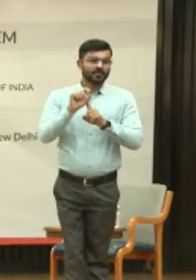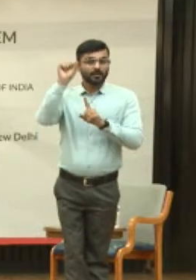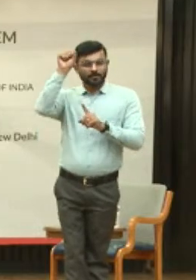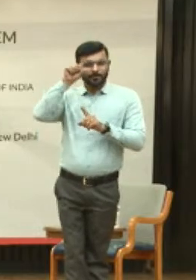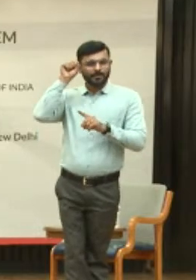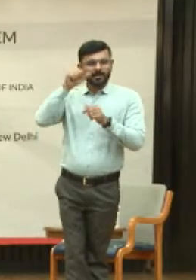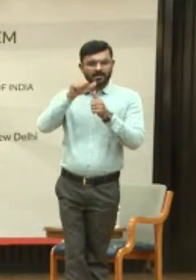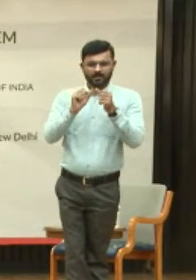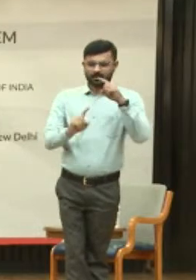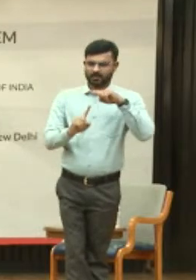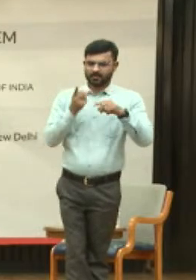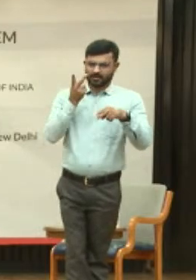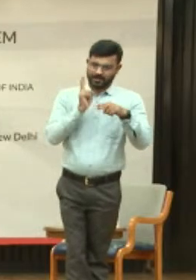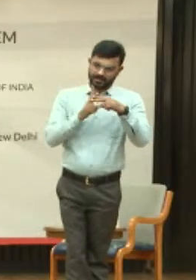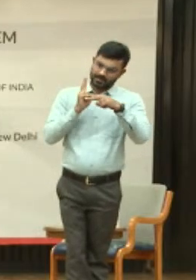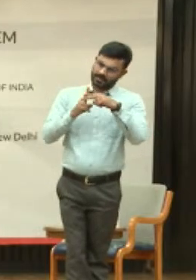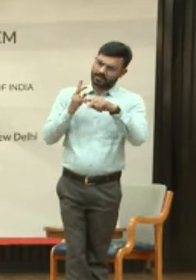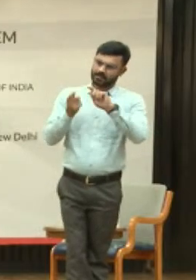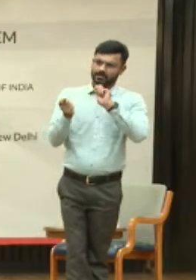has not been repealed. It's still there.